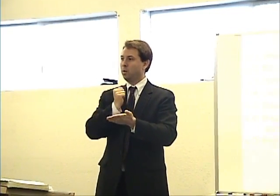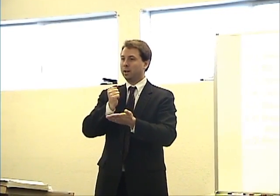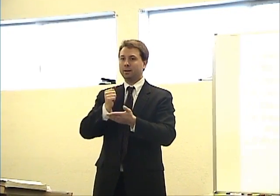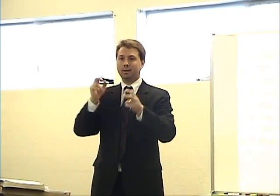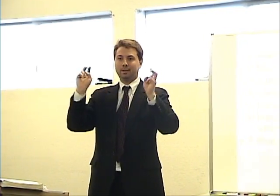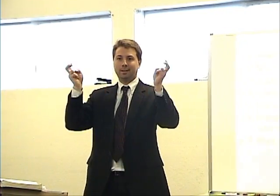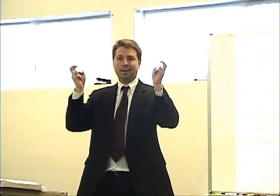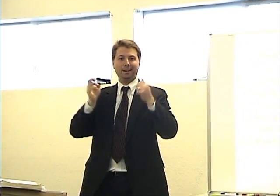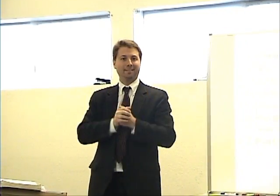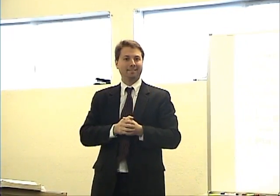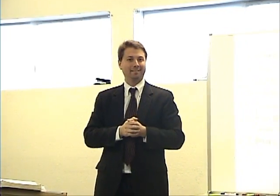win the title.